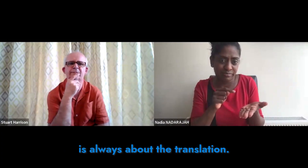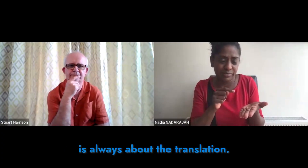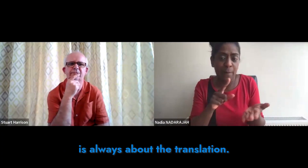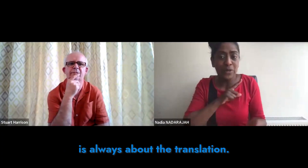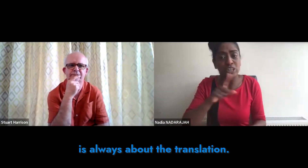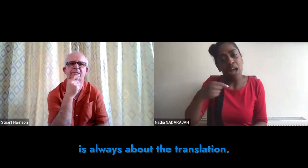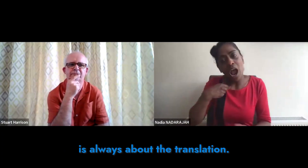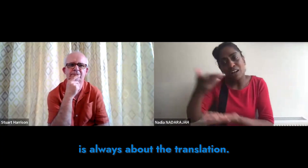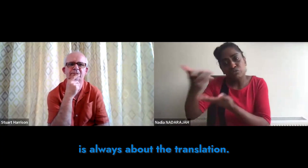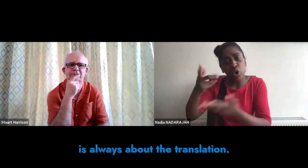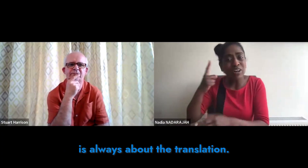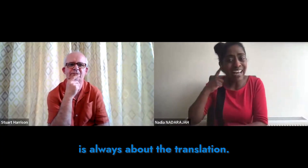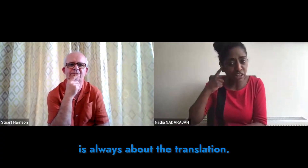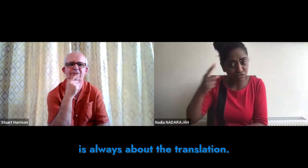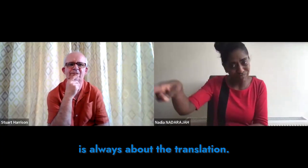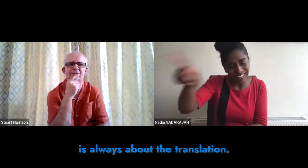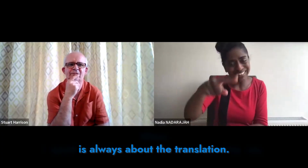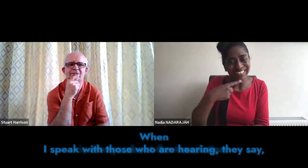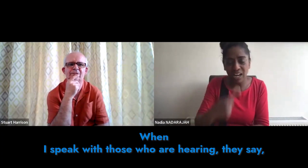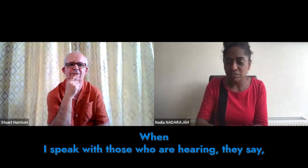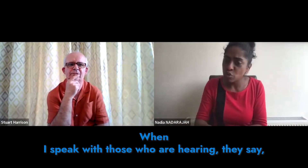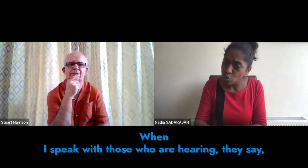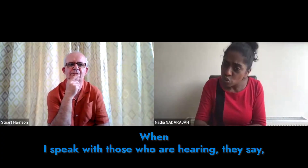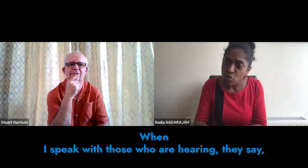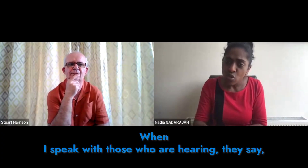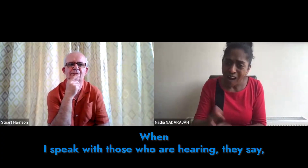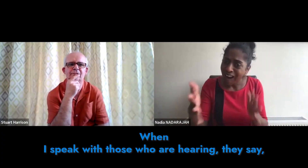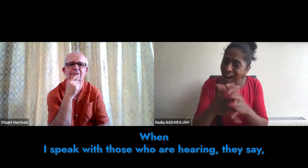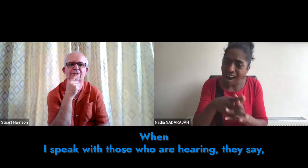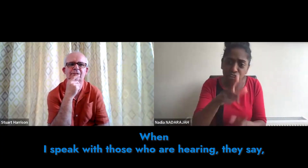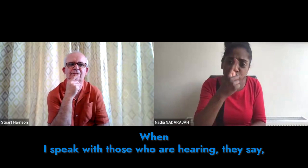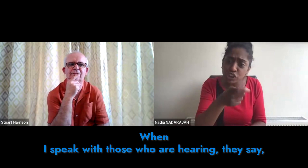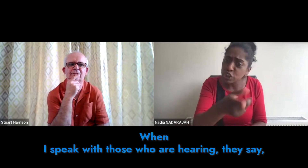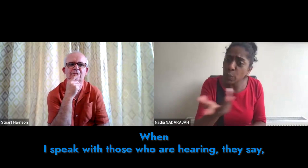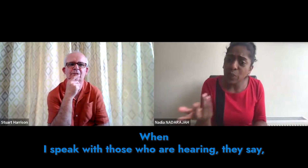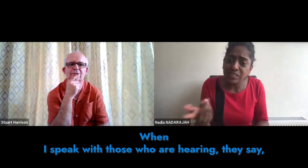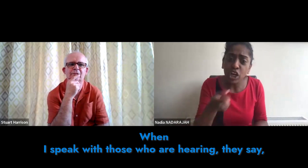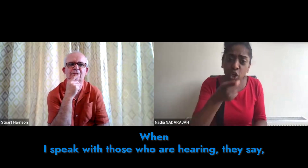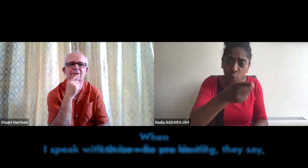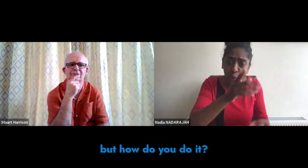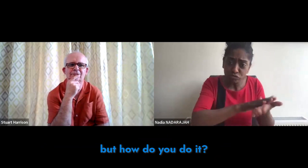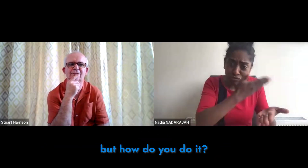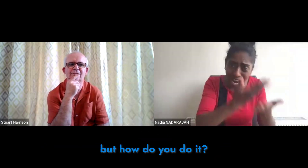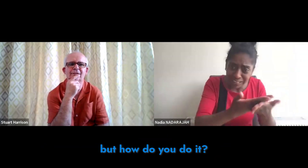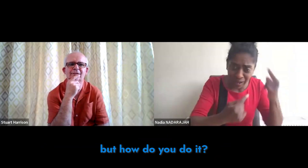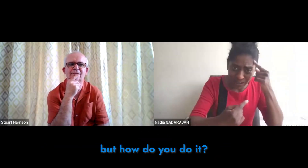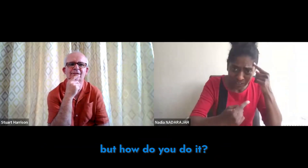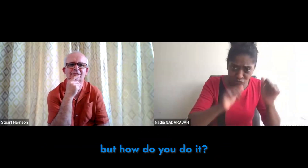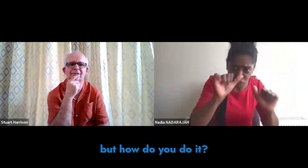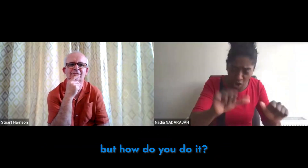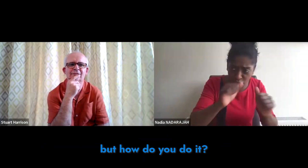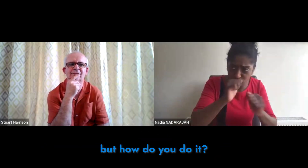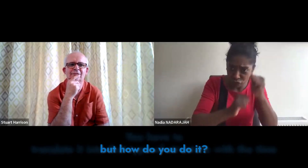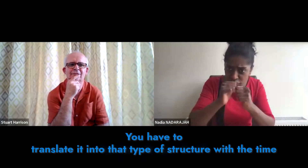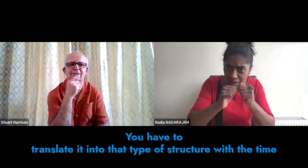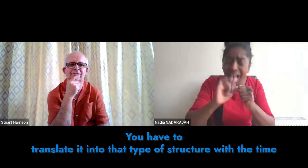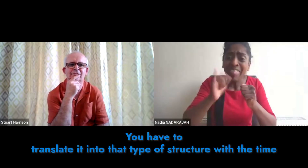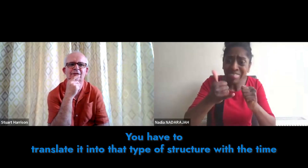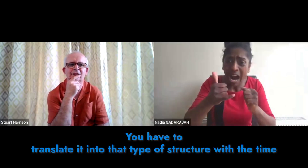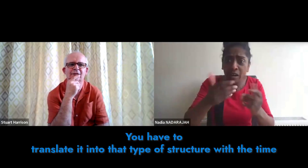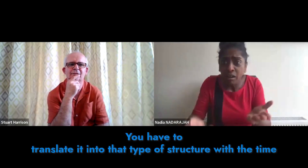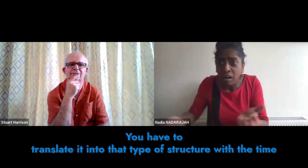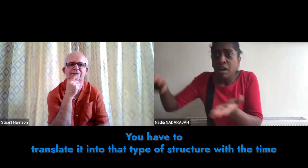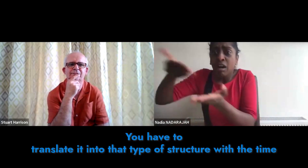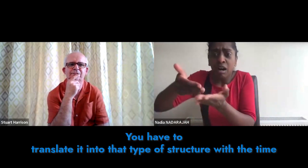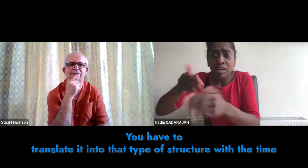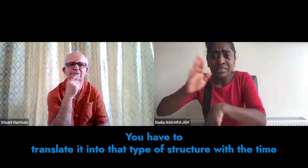always about the translation. When I speak with those who are hearing, they say, but how do you do it? You have